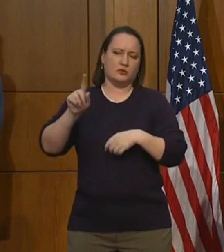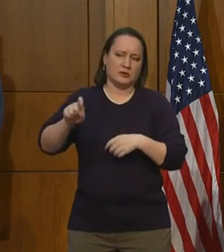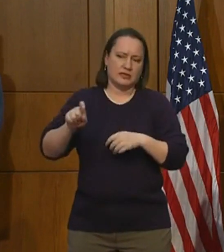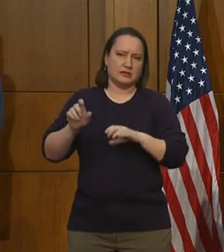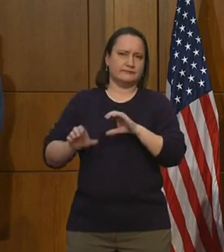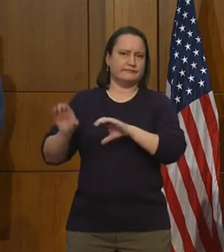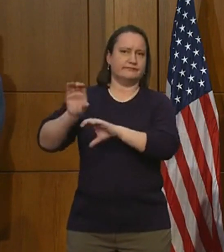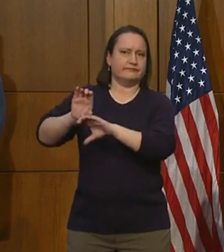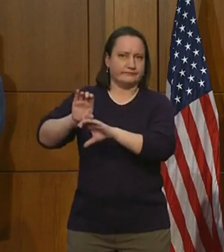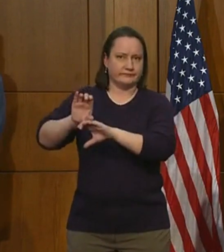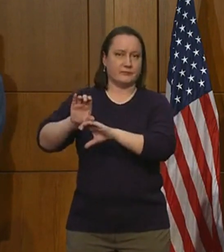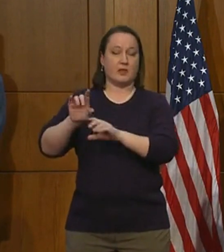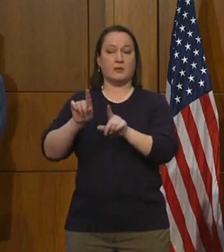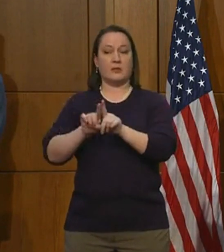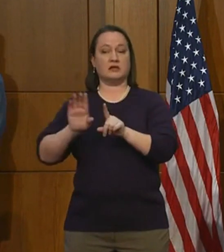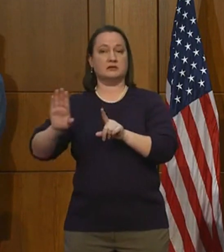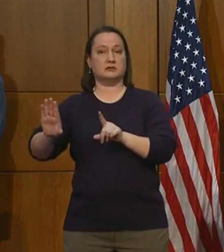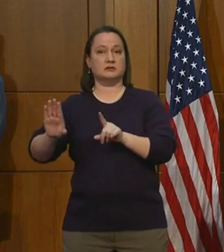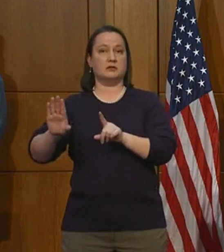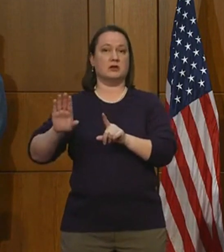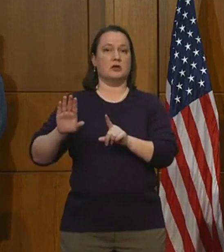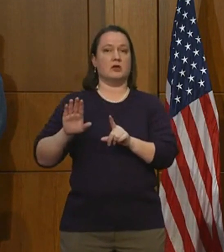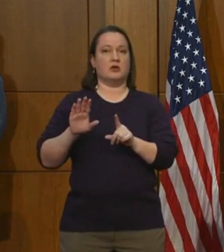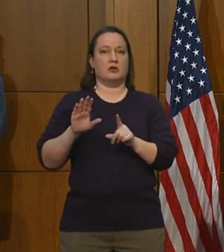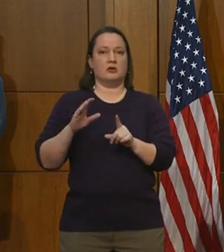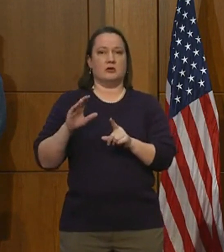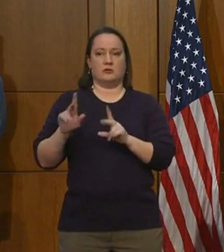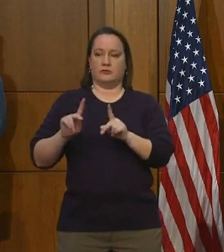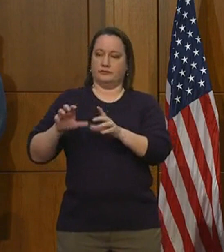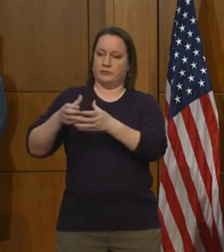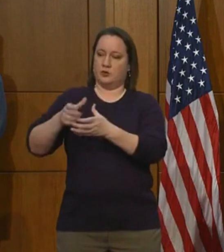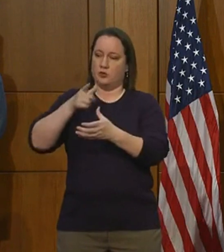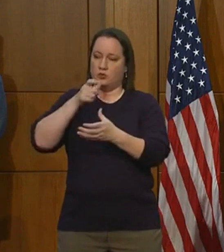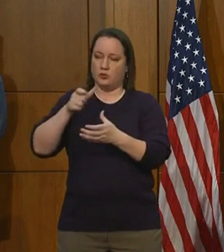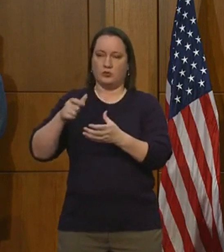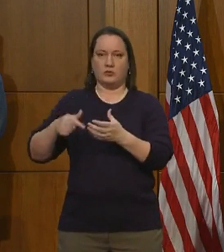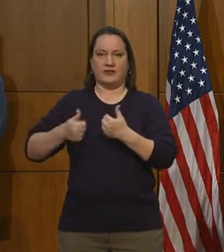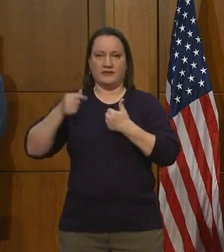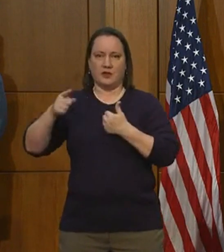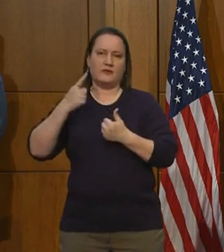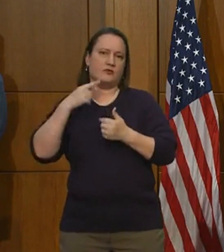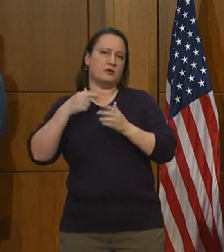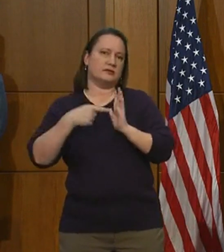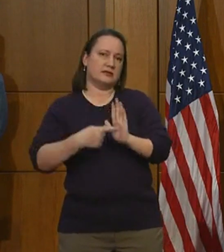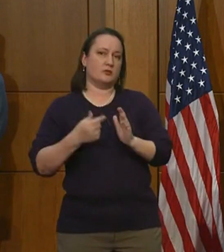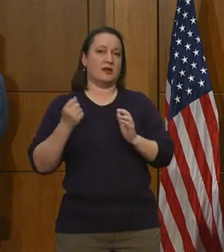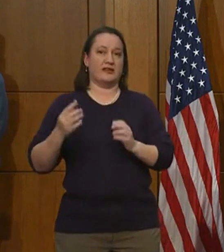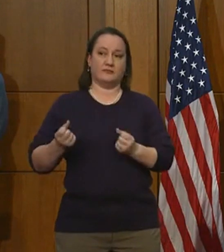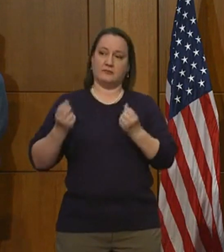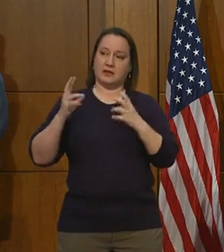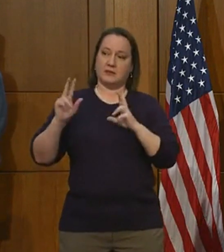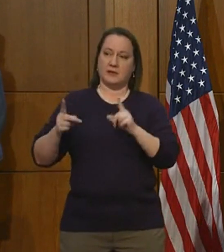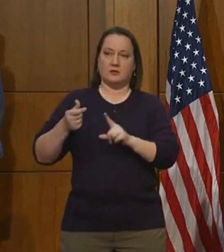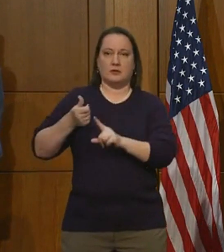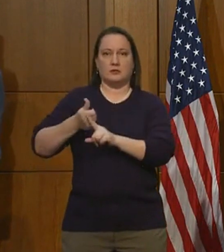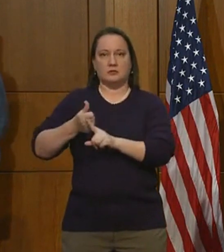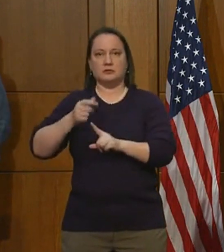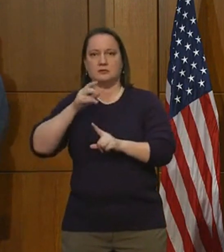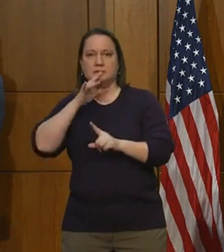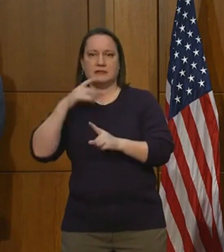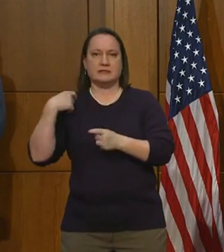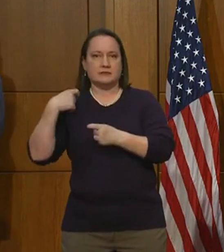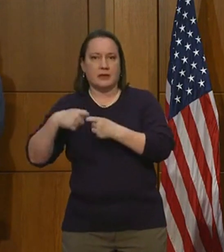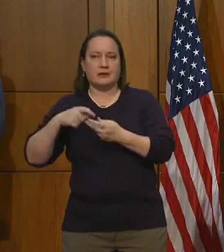they serve. So, for example, needing Spanish-speaking contact tracers or people who can speak Haitian Creole